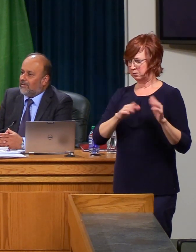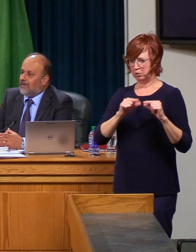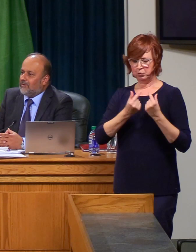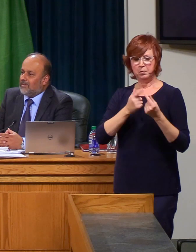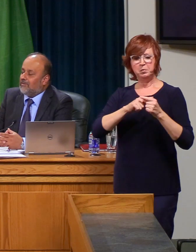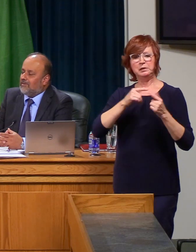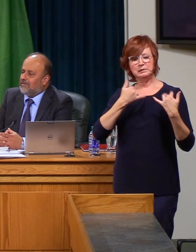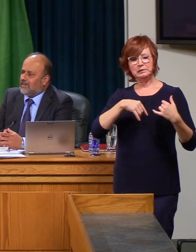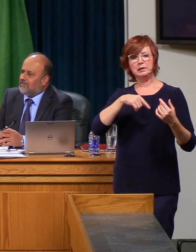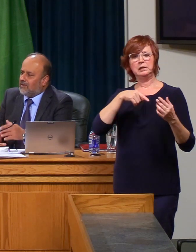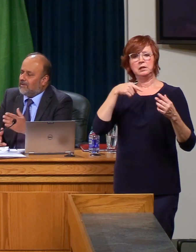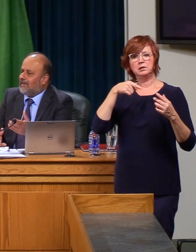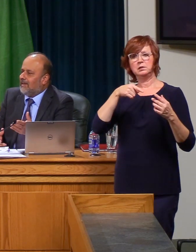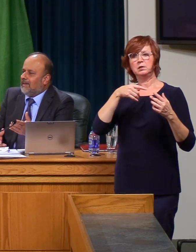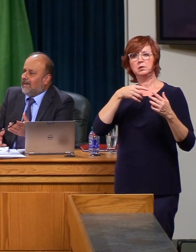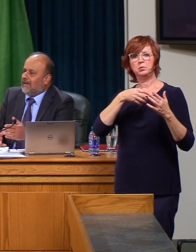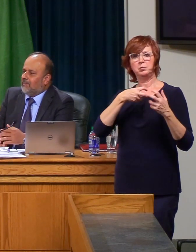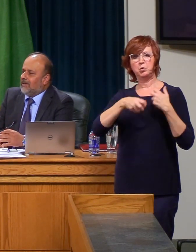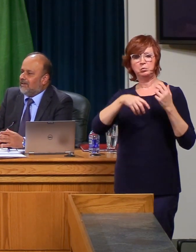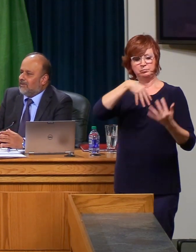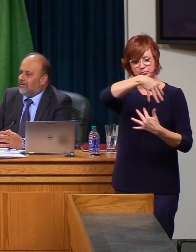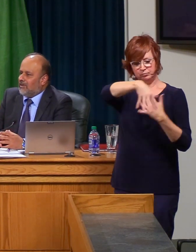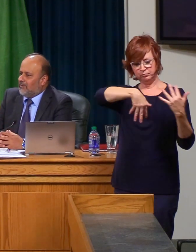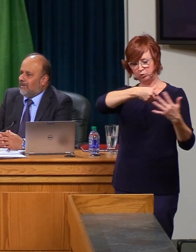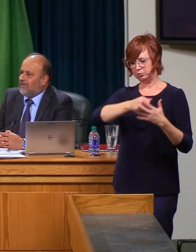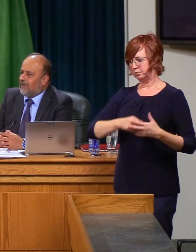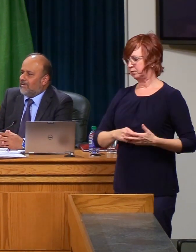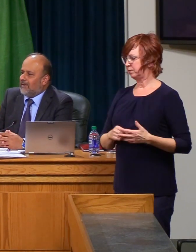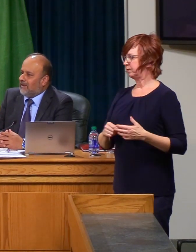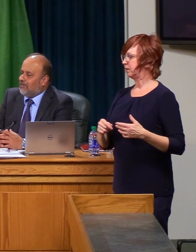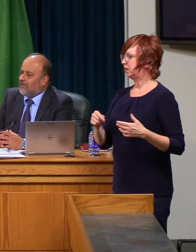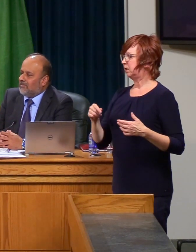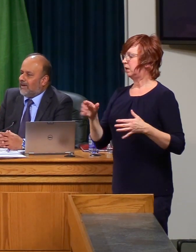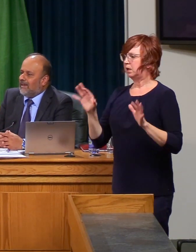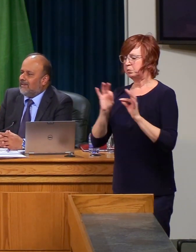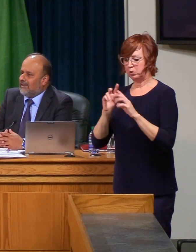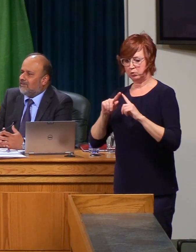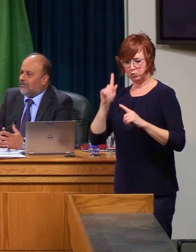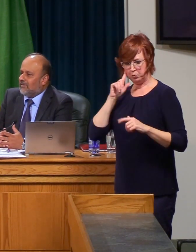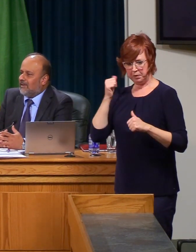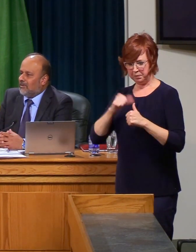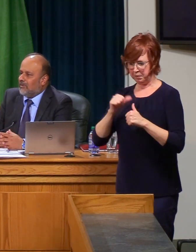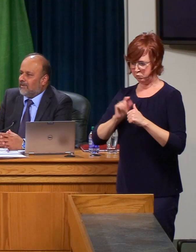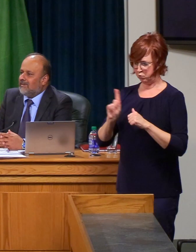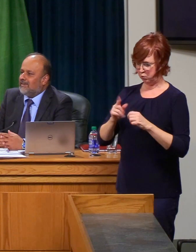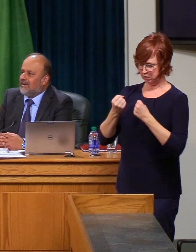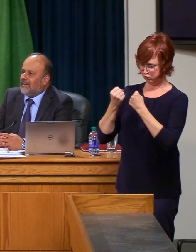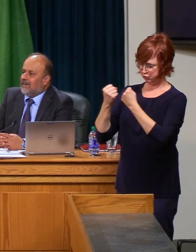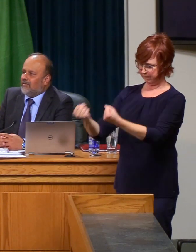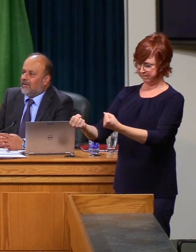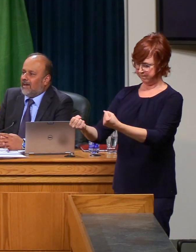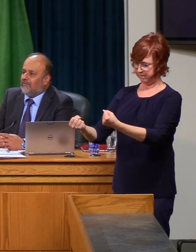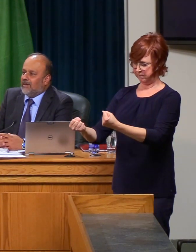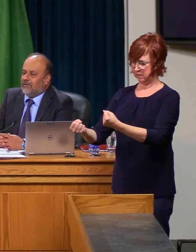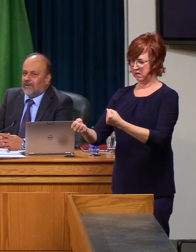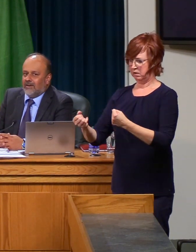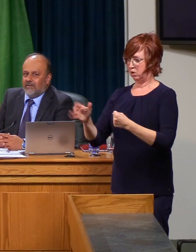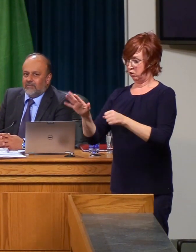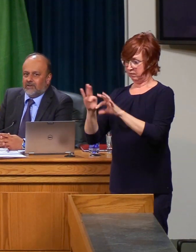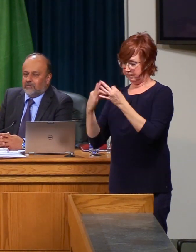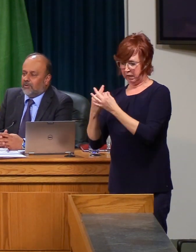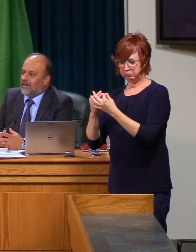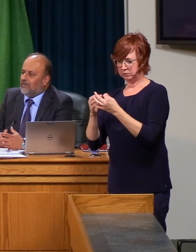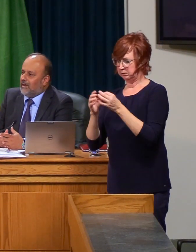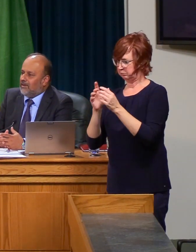you've traveled. If you've just driven and met your family member and everyone was fine, that's obviously a lower risk. If you have been